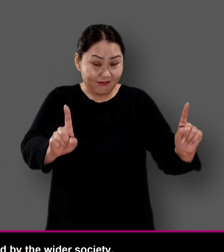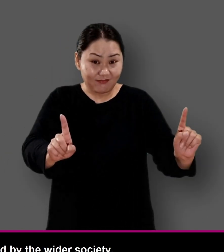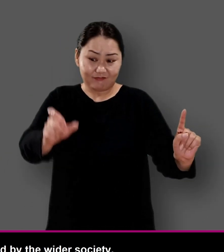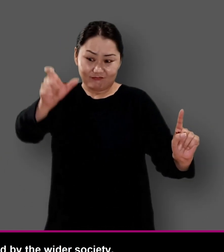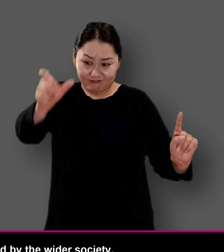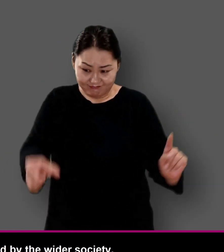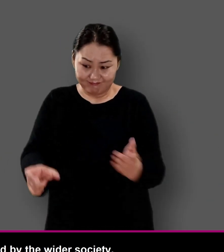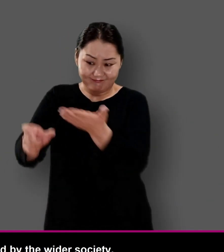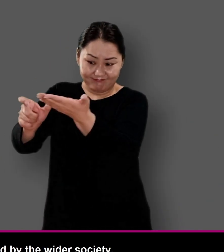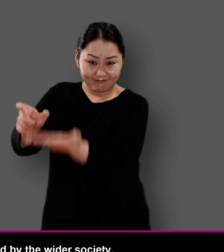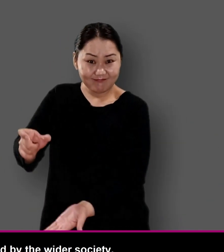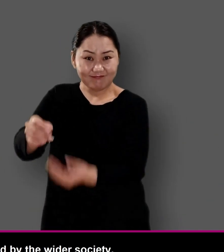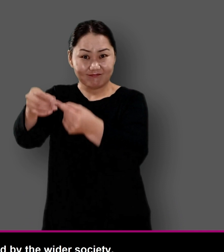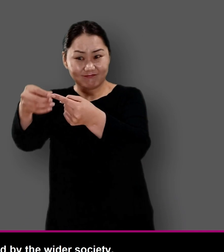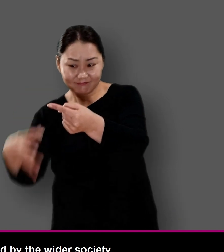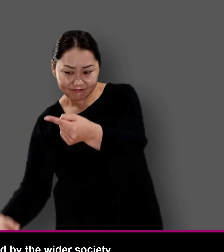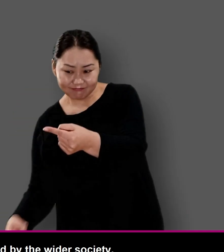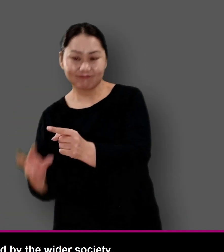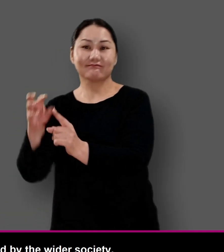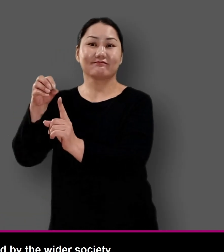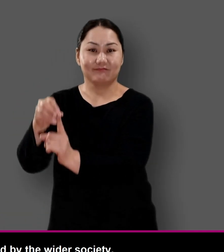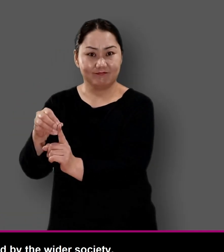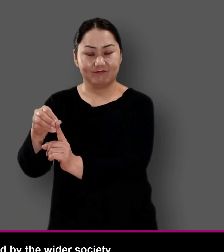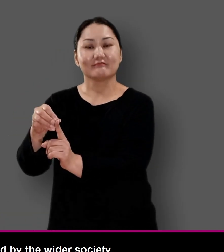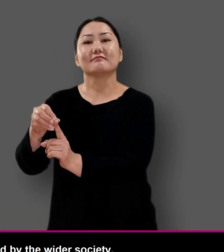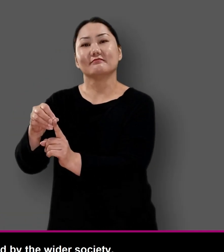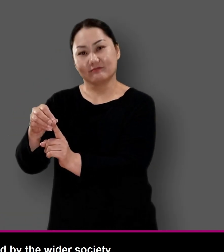which are enjoyed by the wider society.